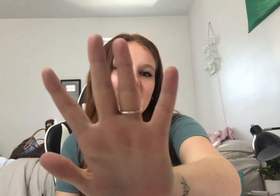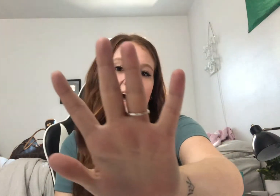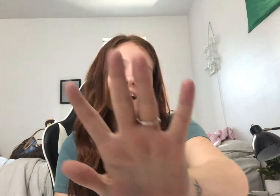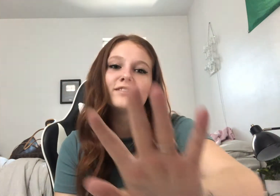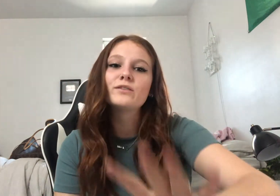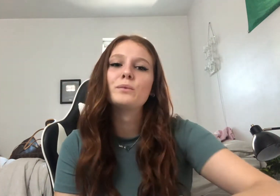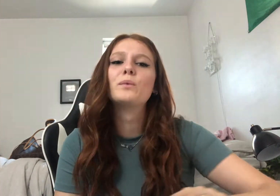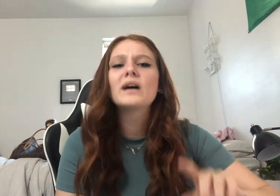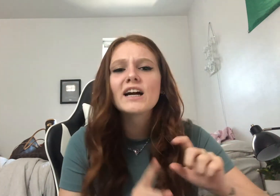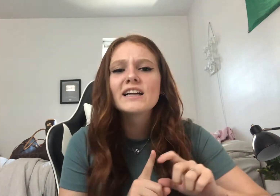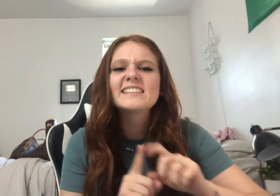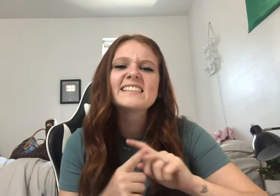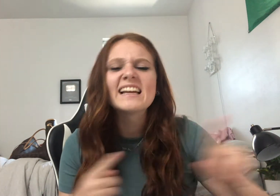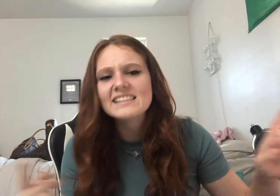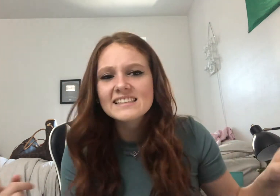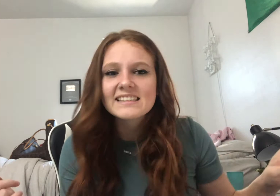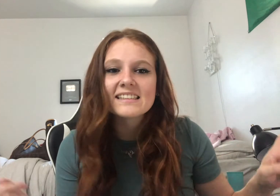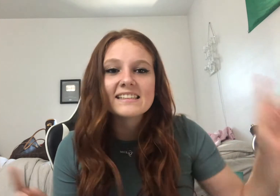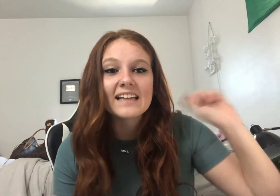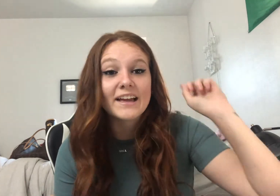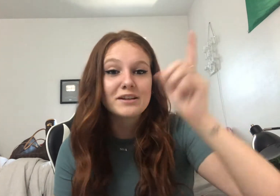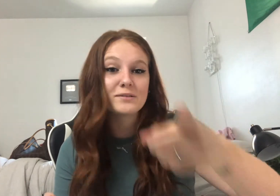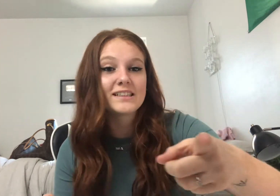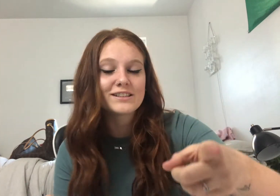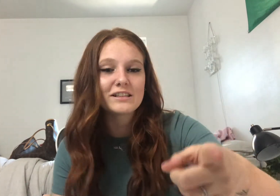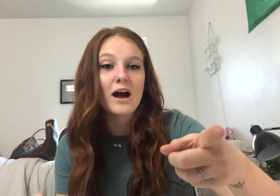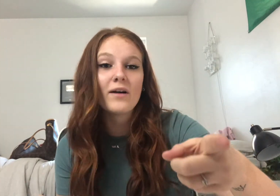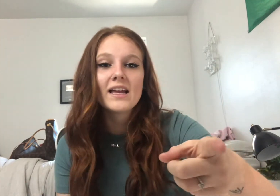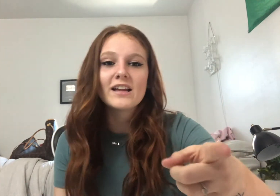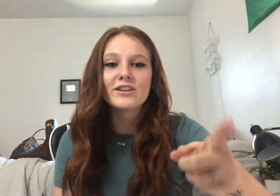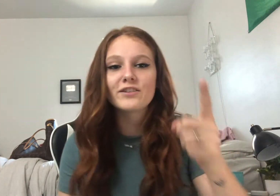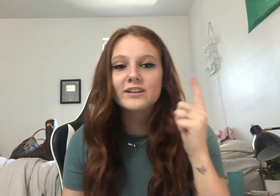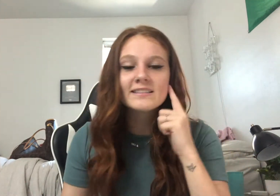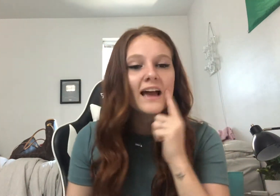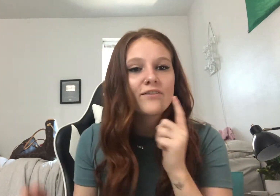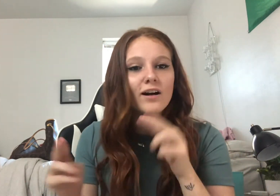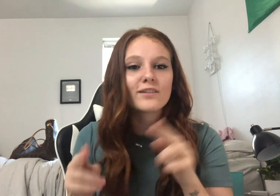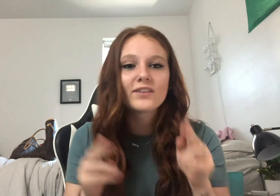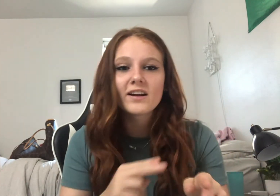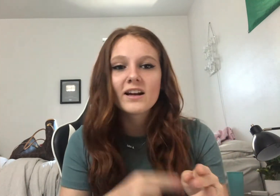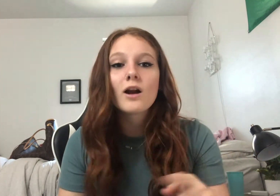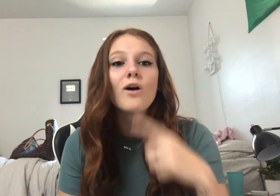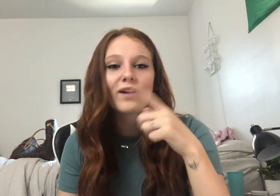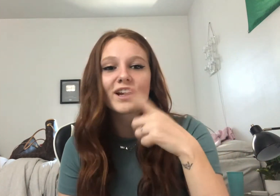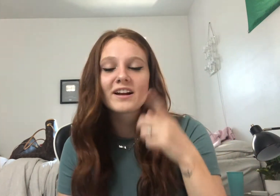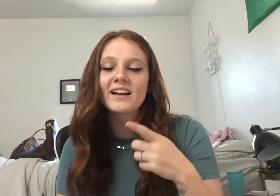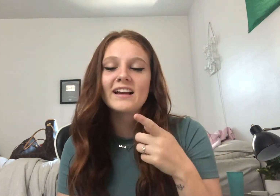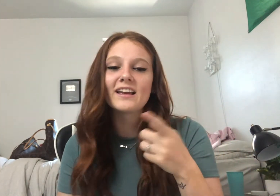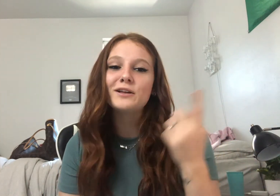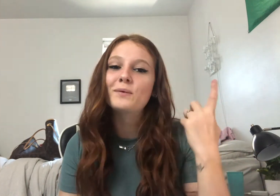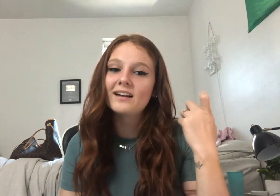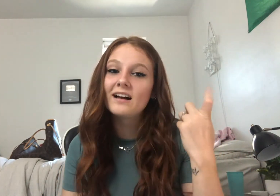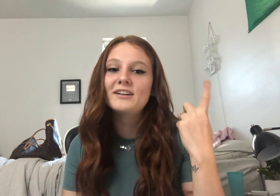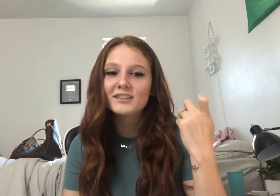5 word sentences that you need to know, either if you're deaf, hard of hearing, or you're hearing and you want to